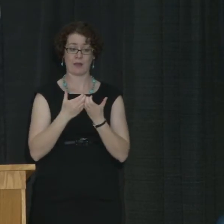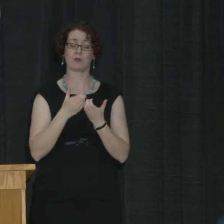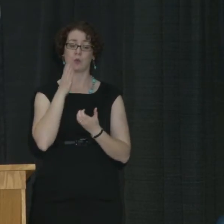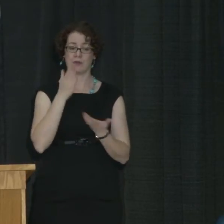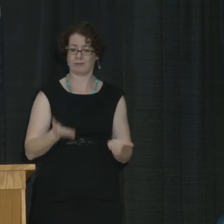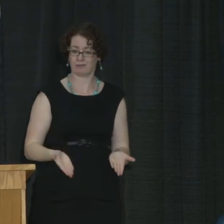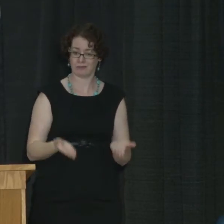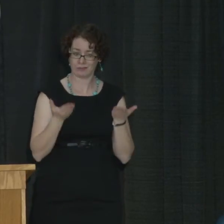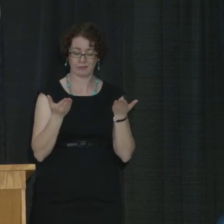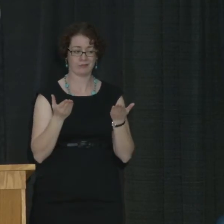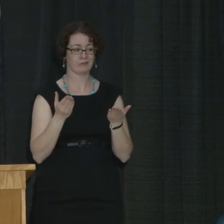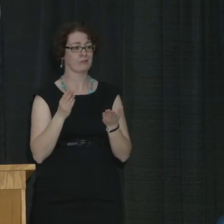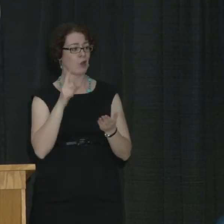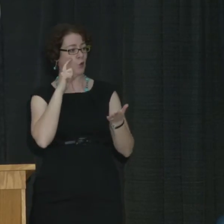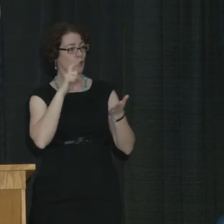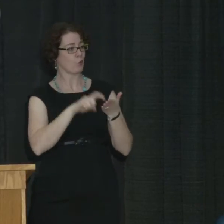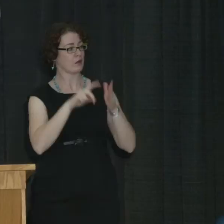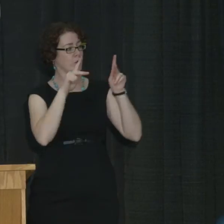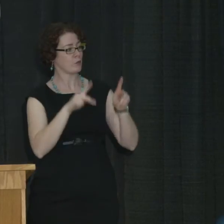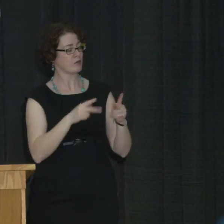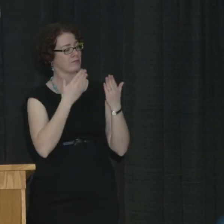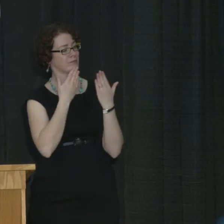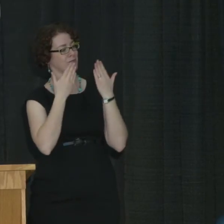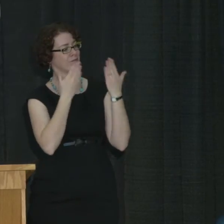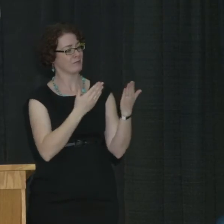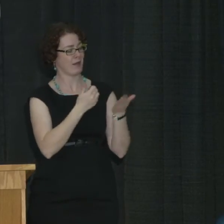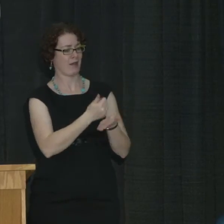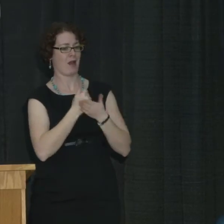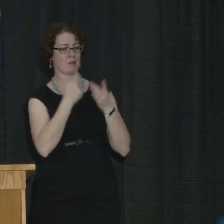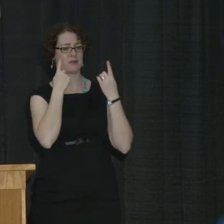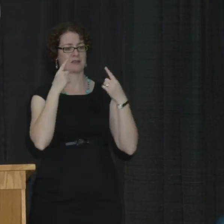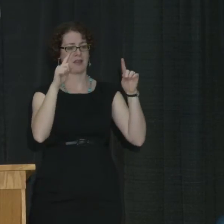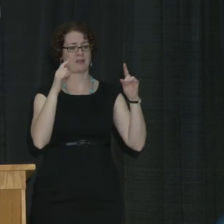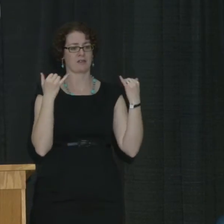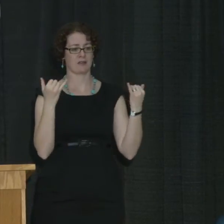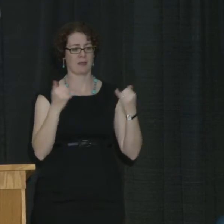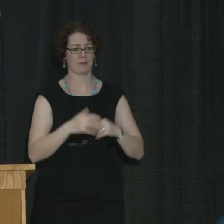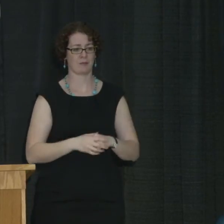stand and recognize somebody here today who has helped them with their success.